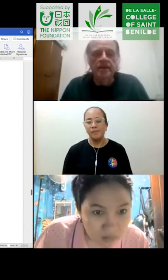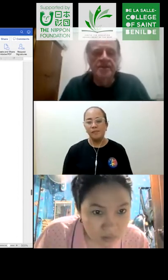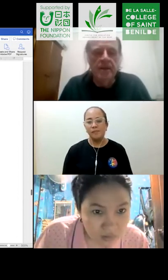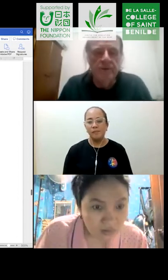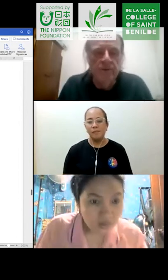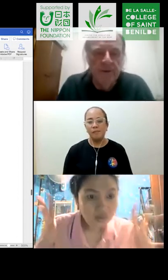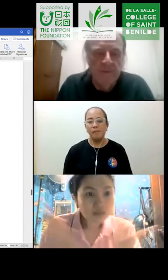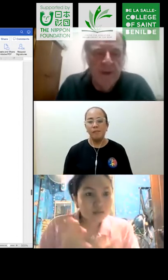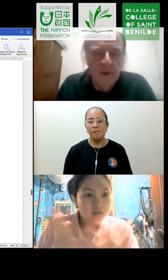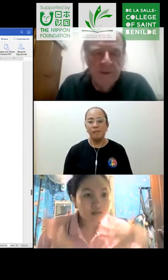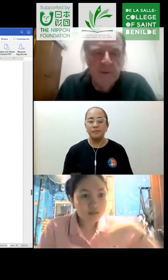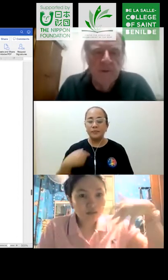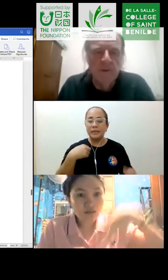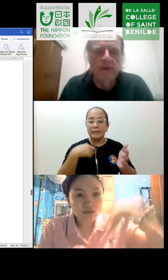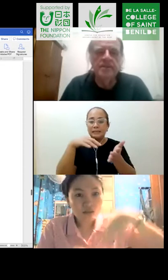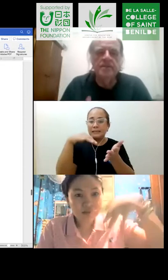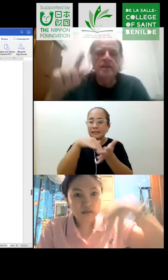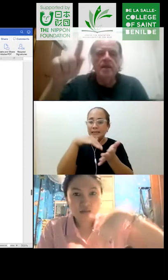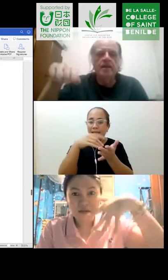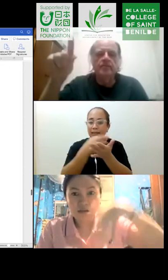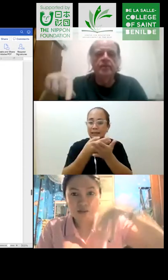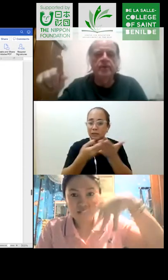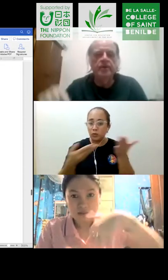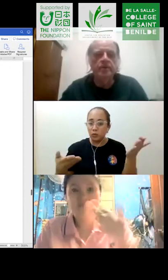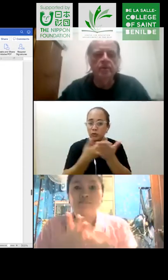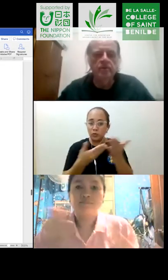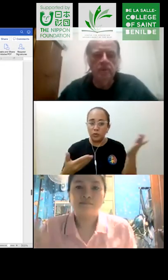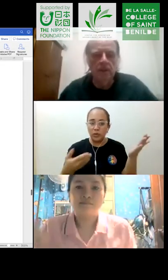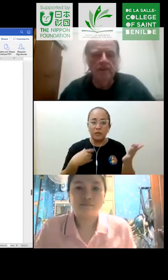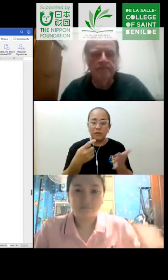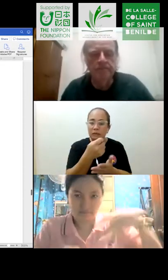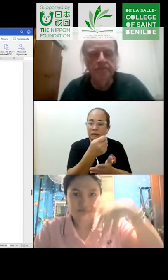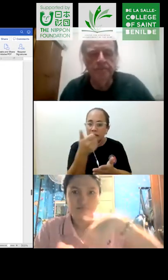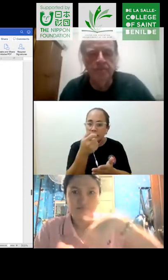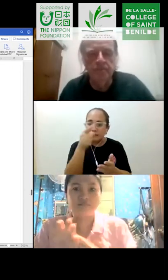Okay, in study tool, you may want to erase the line between the two